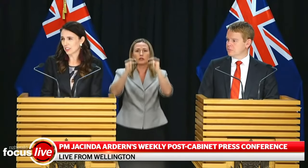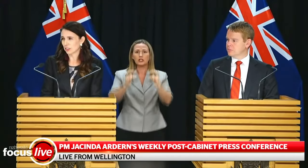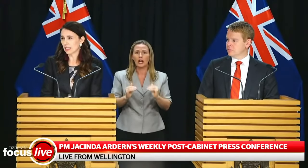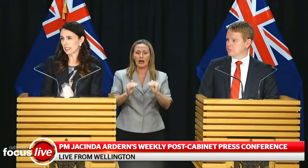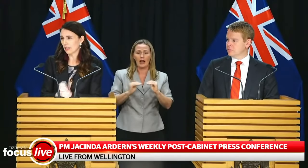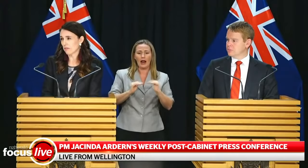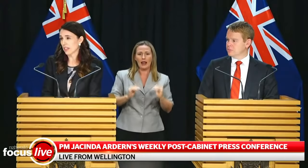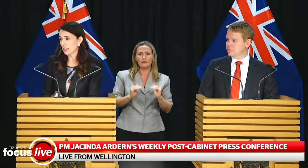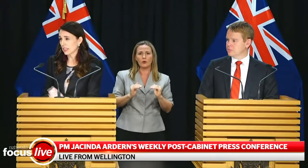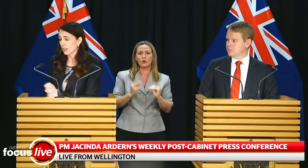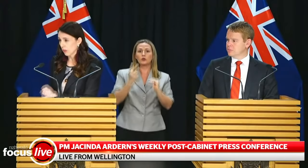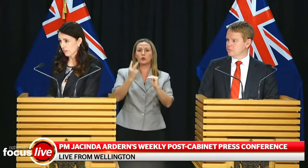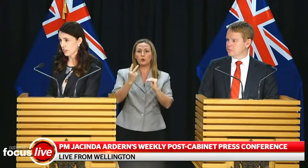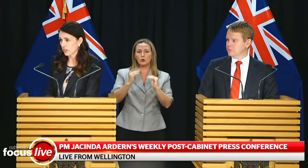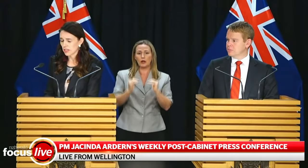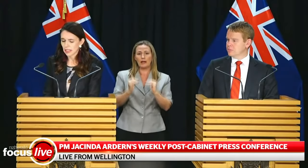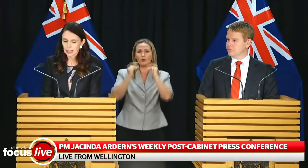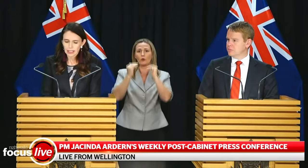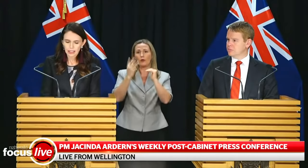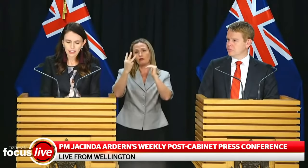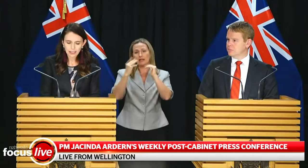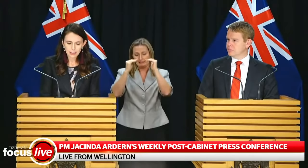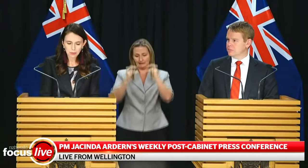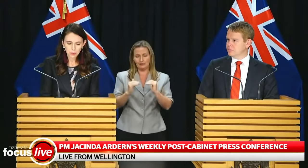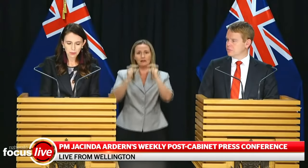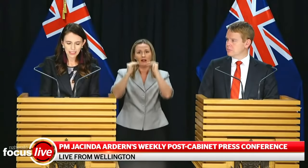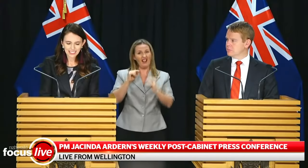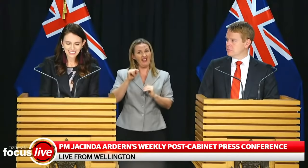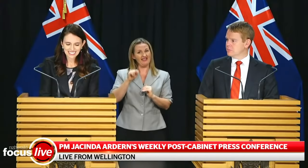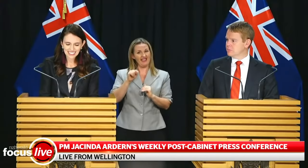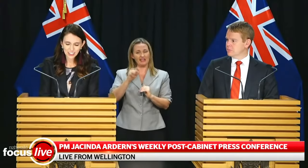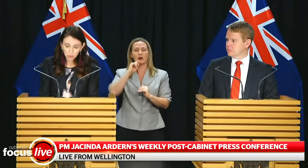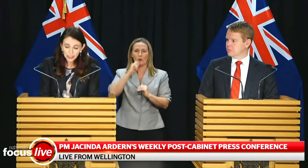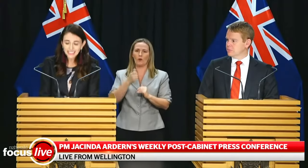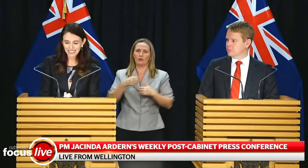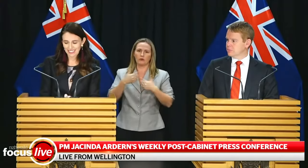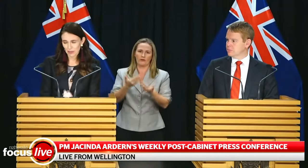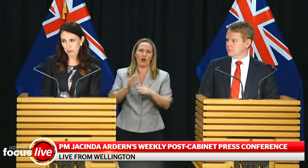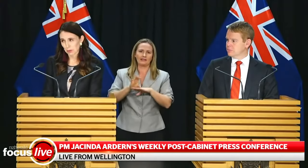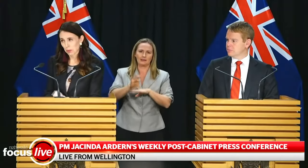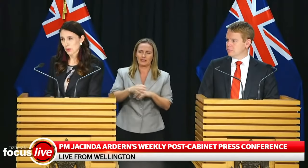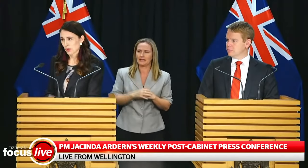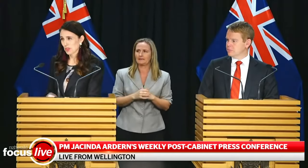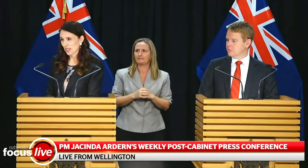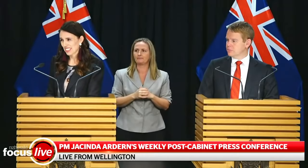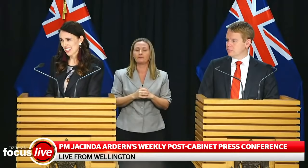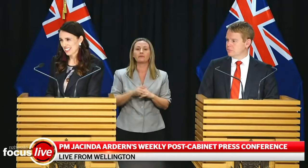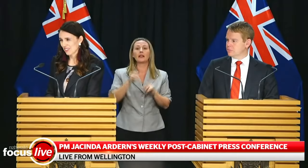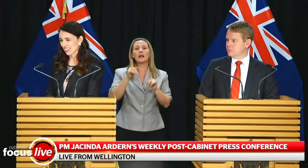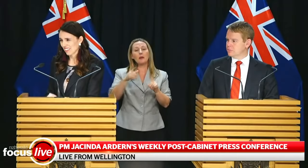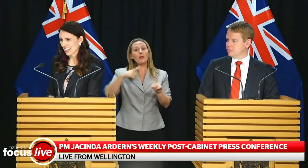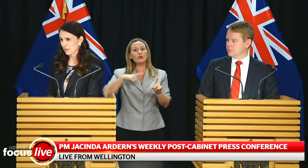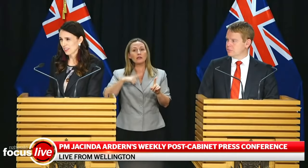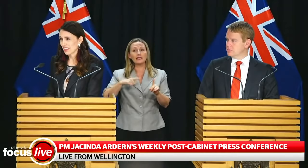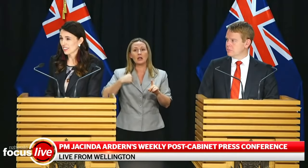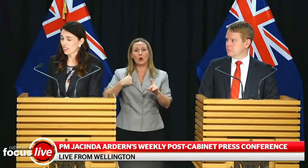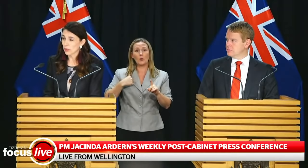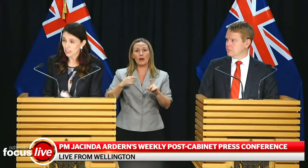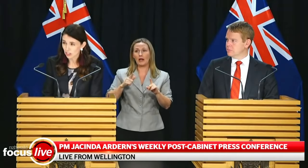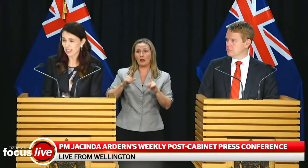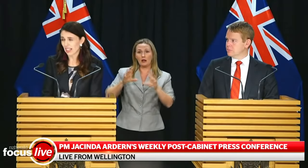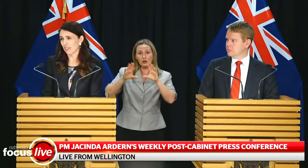in country that affect their revenue. I think the important point here is that the reason that we put a pause on the Trans-Tasman arrangement